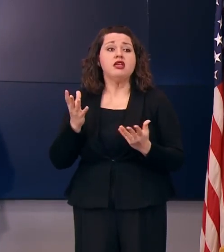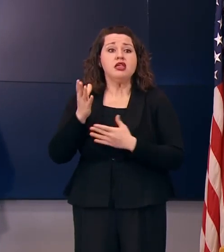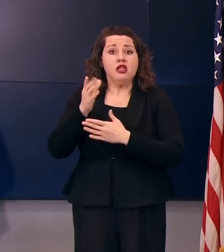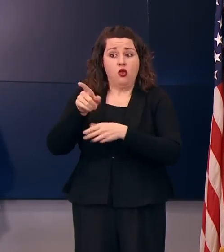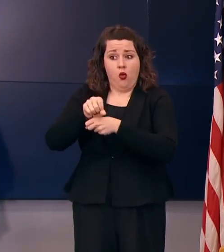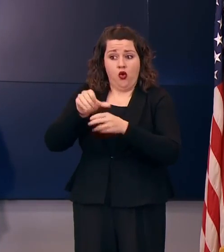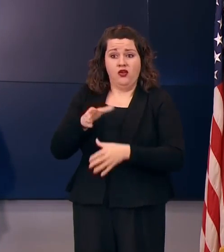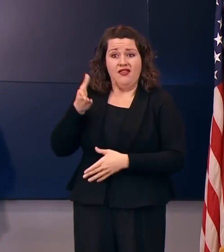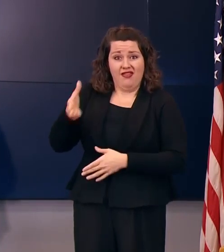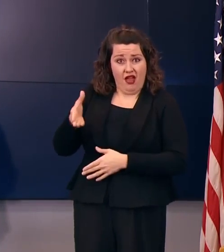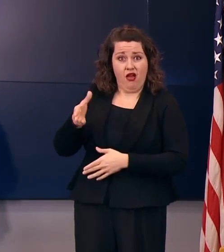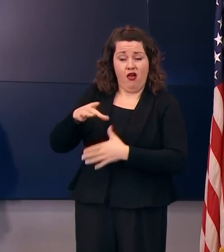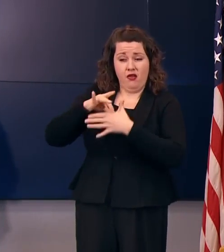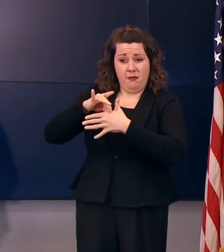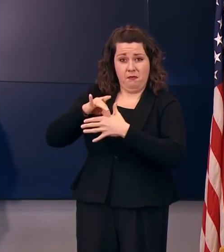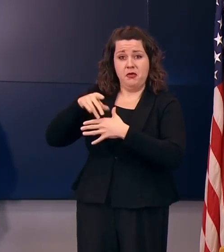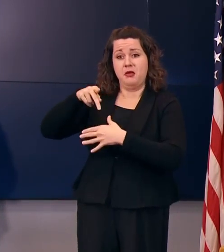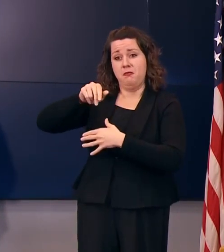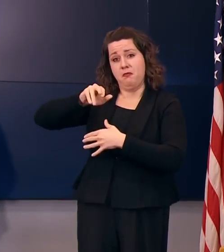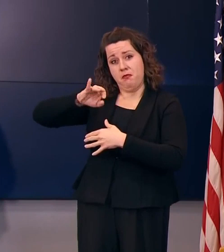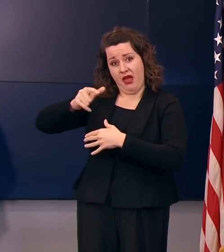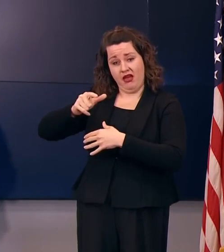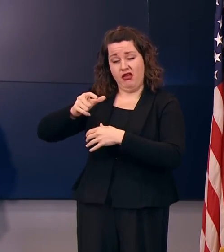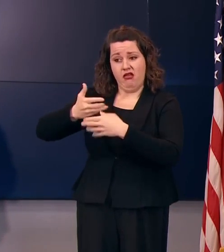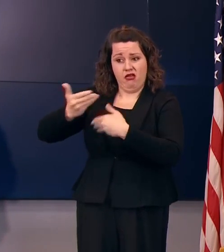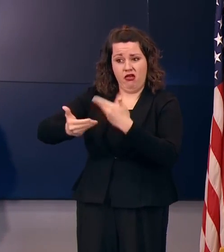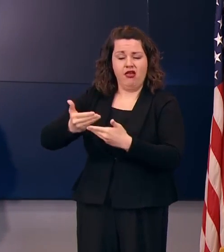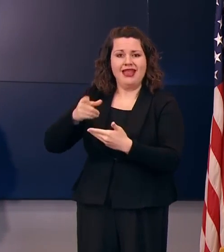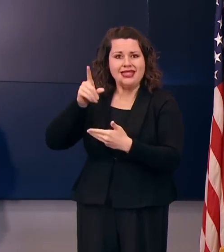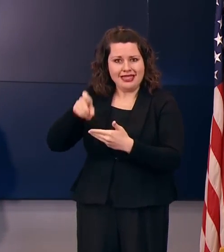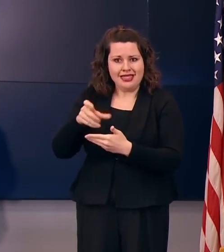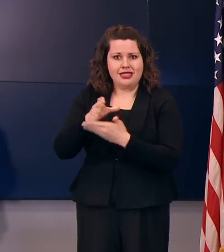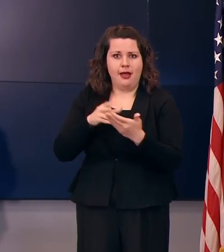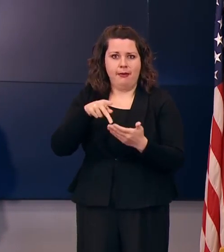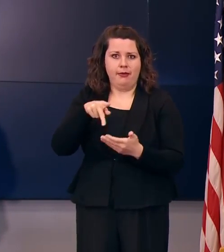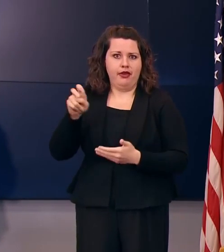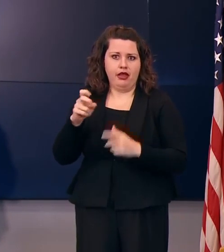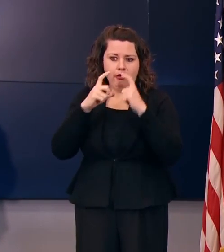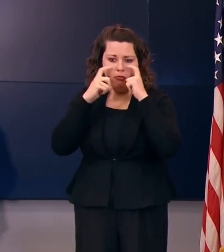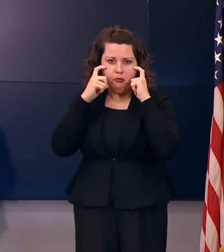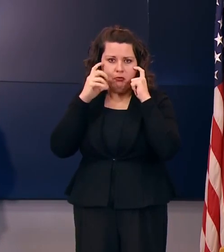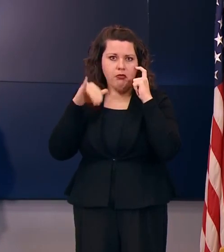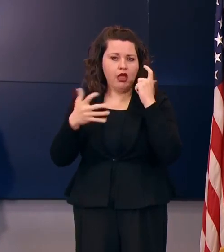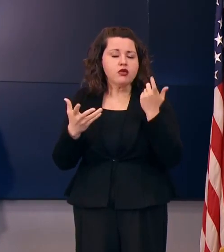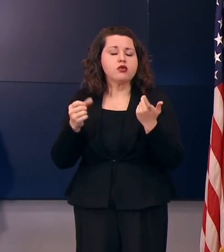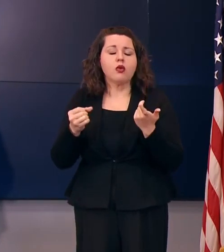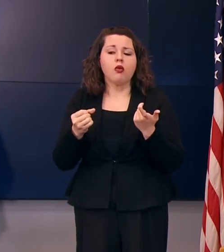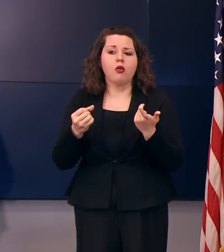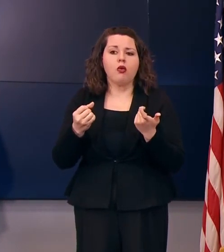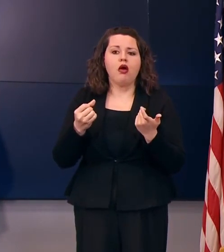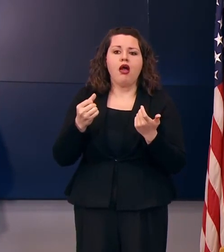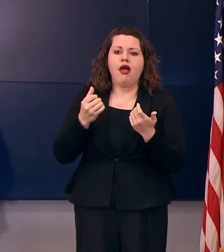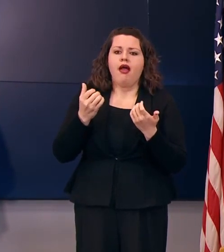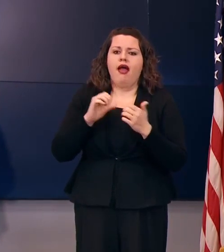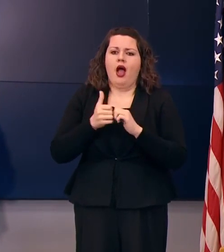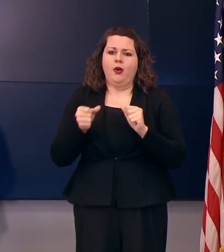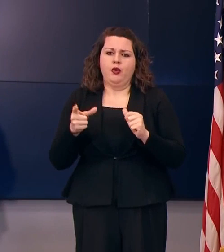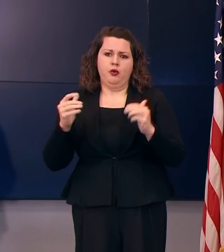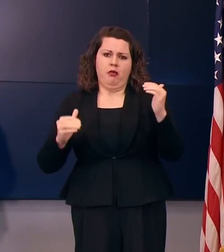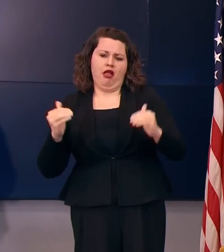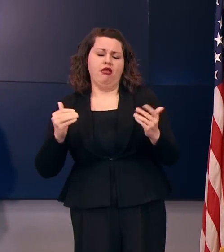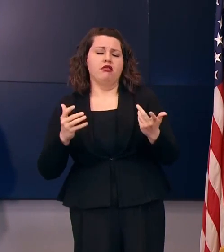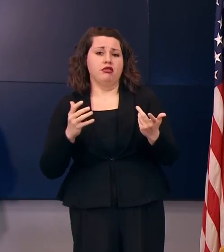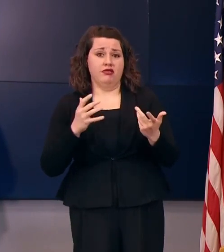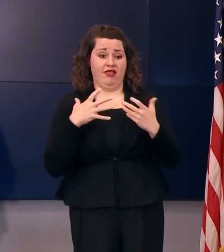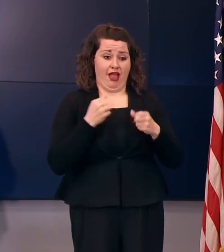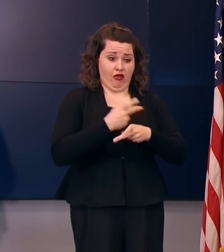some of this protective equipment. So how are you balancing, healthcare workers who absolutely need this equipment